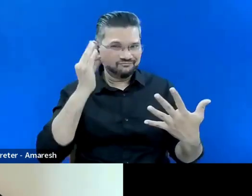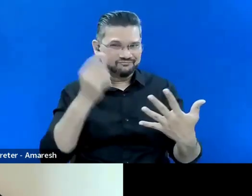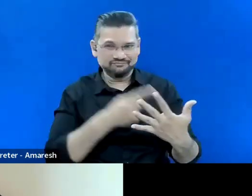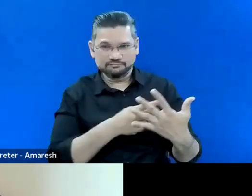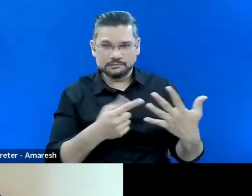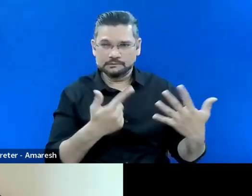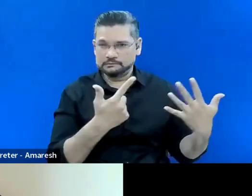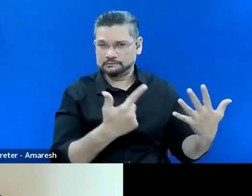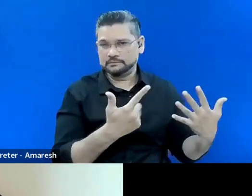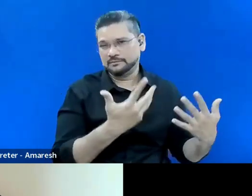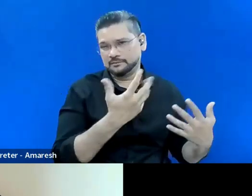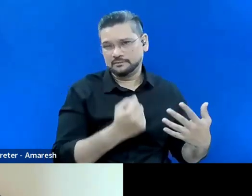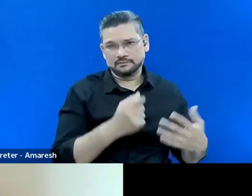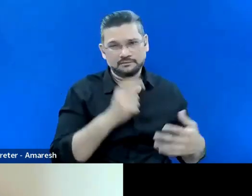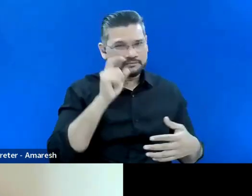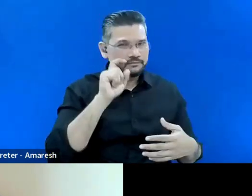this.